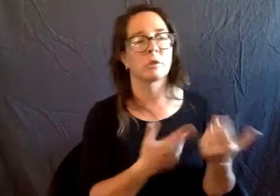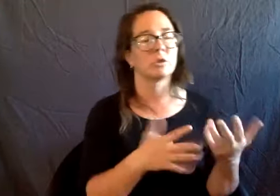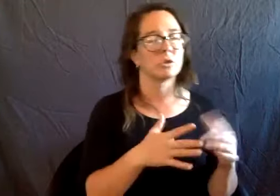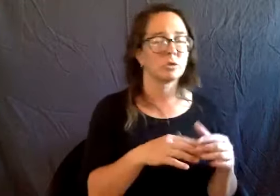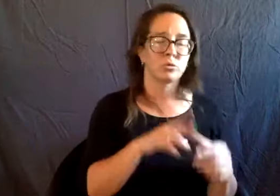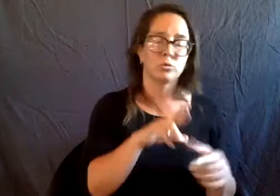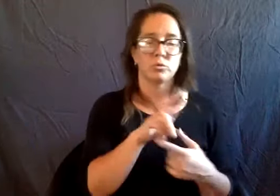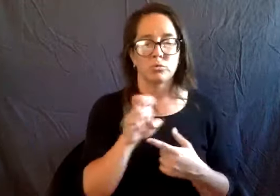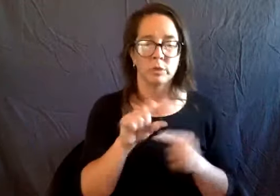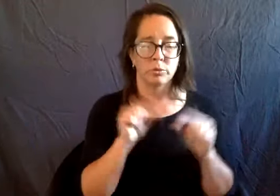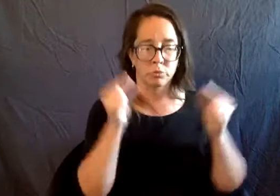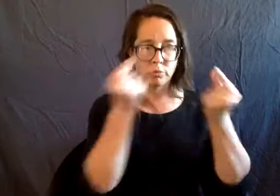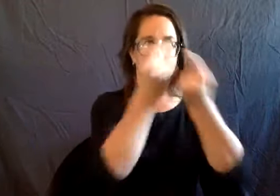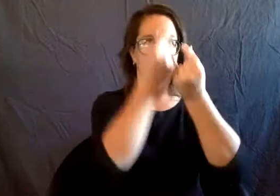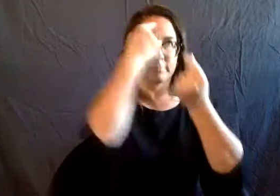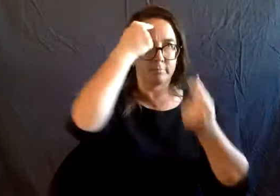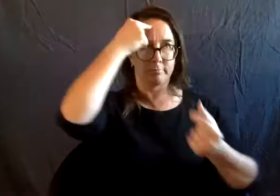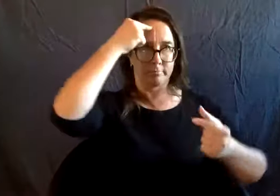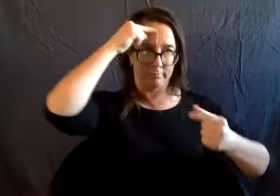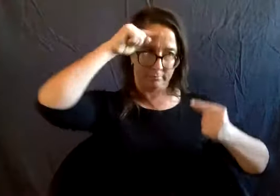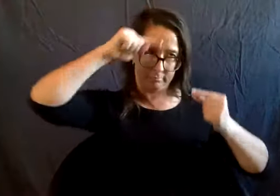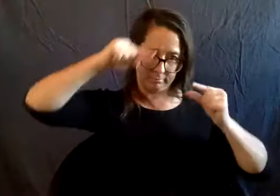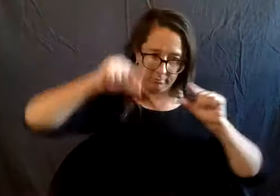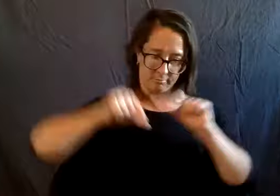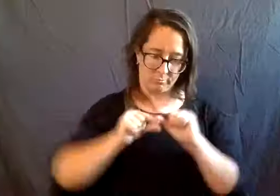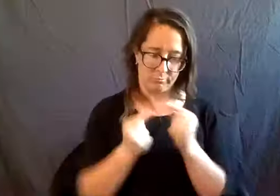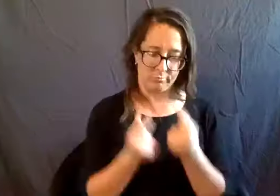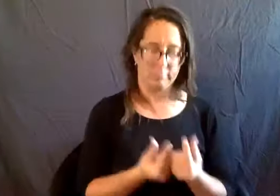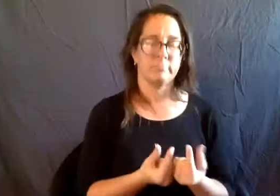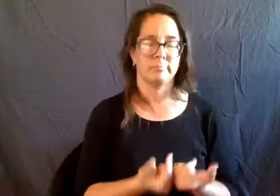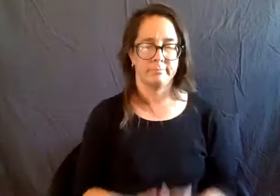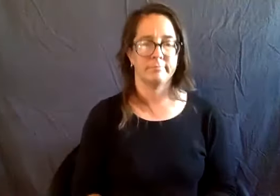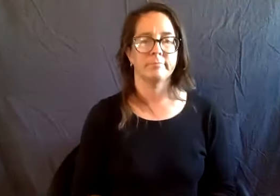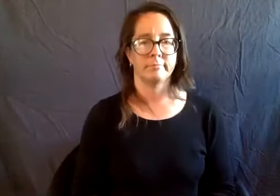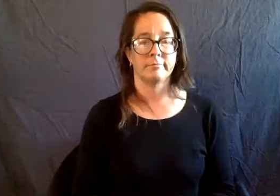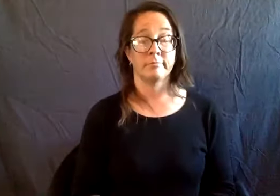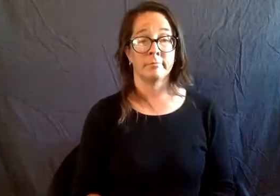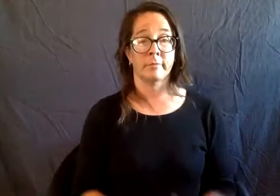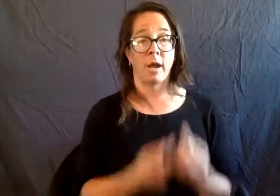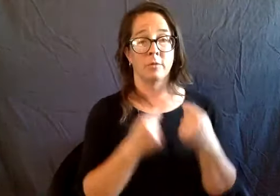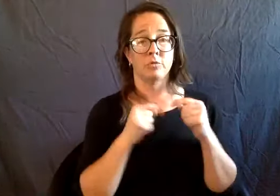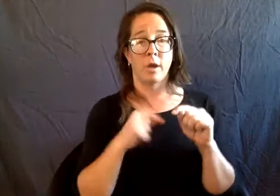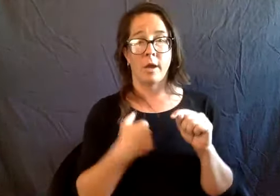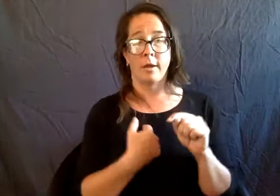and just regroup, somehow regroup. I had